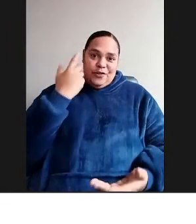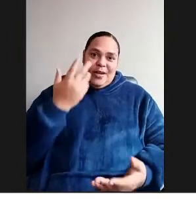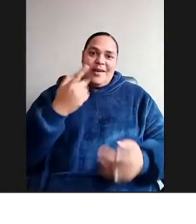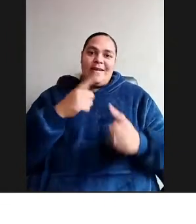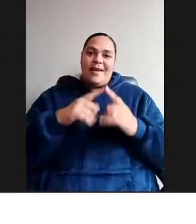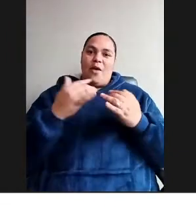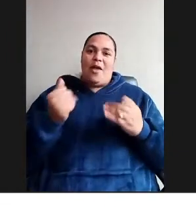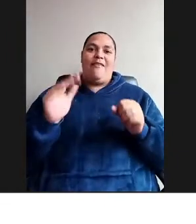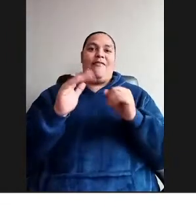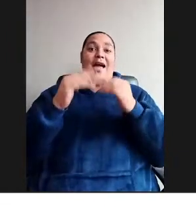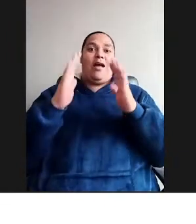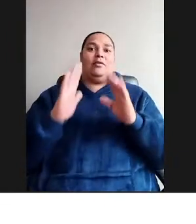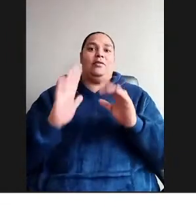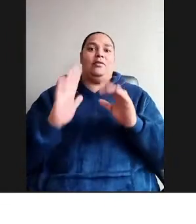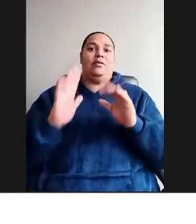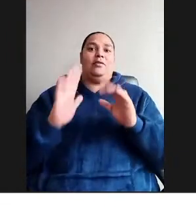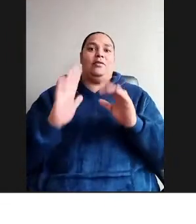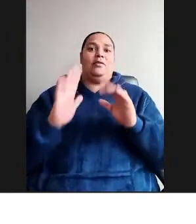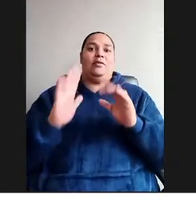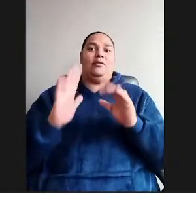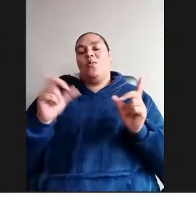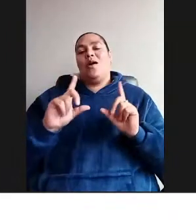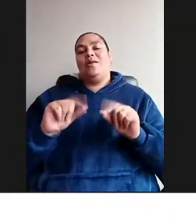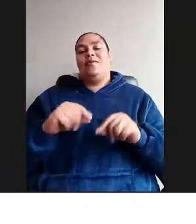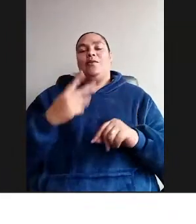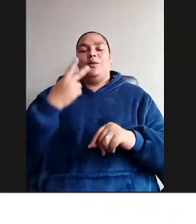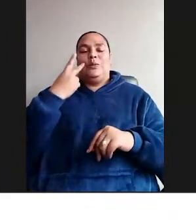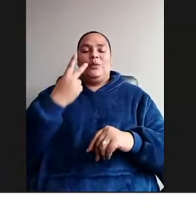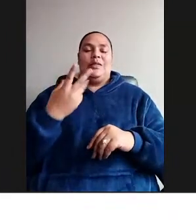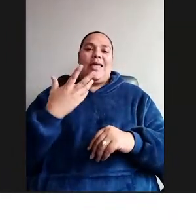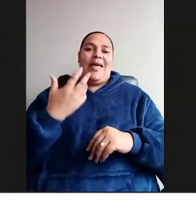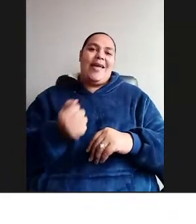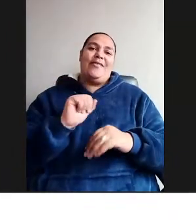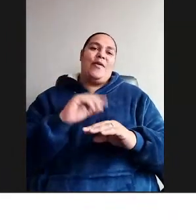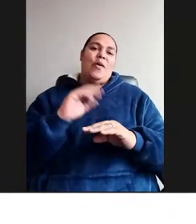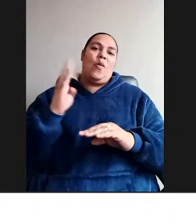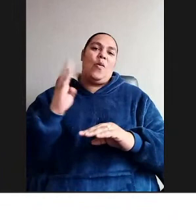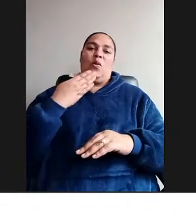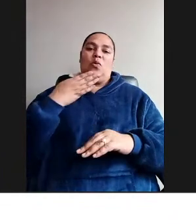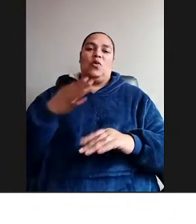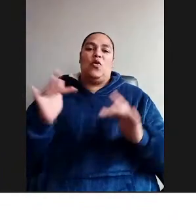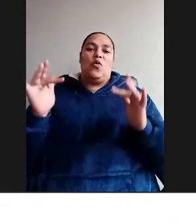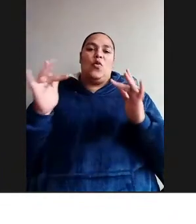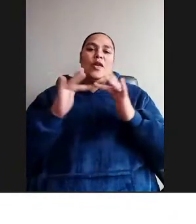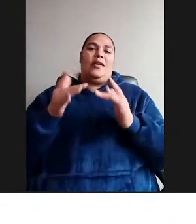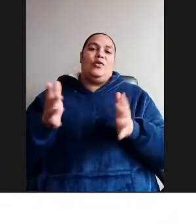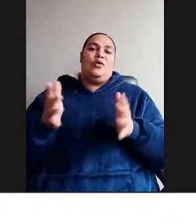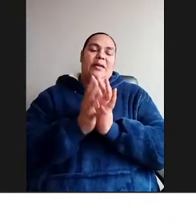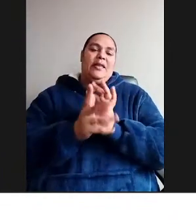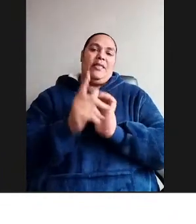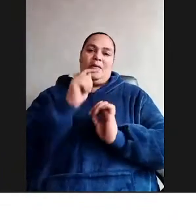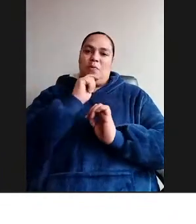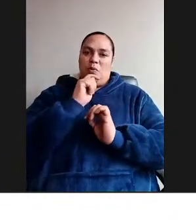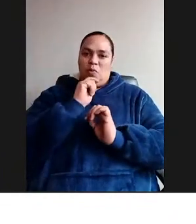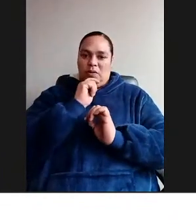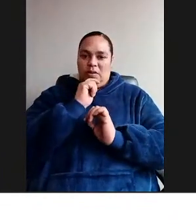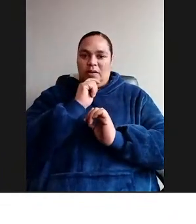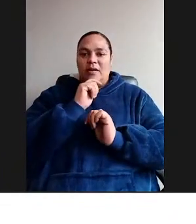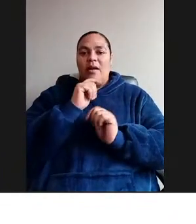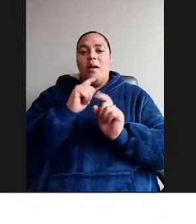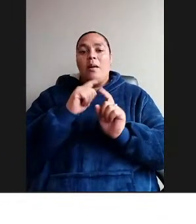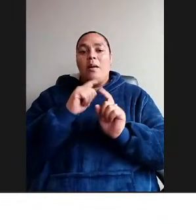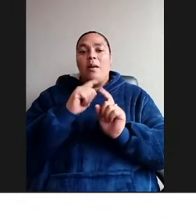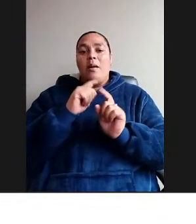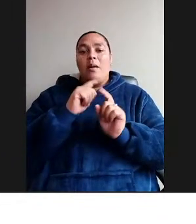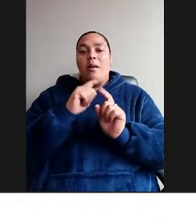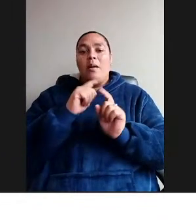house this morning, and it's wonderful to have everyone connected to this meeting this morning. Honourable members, can